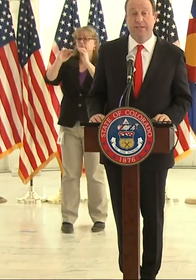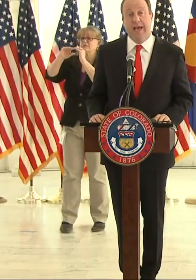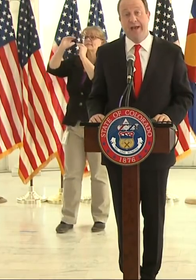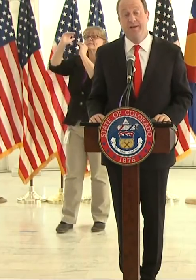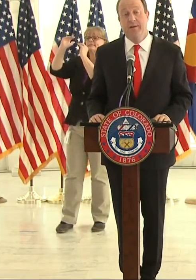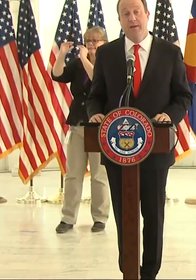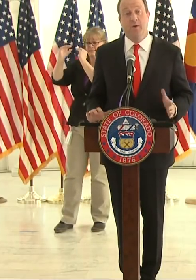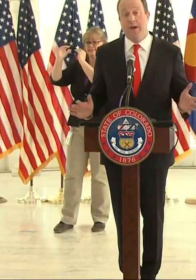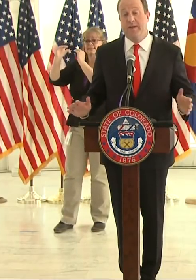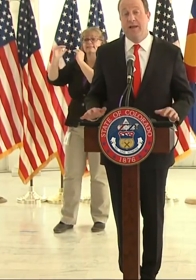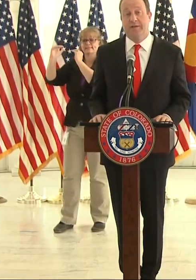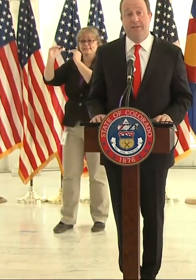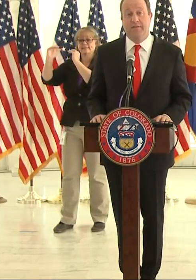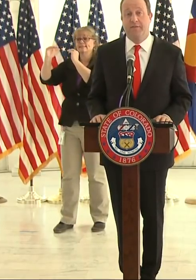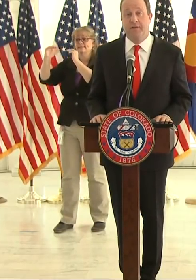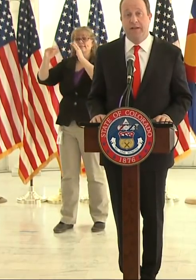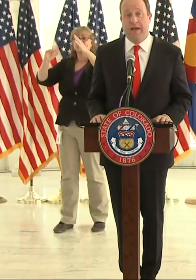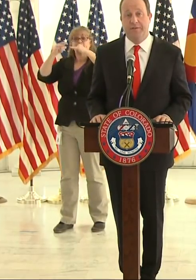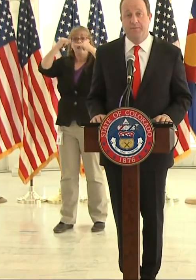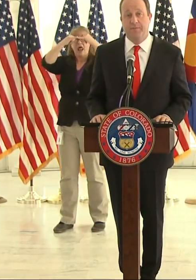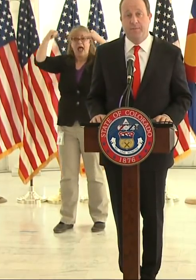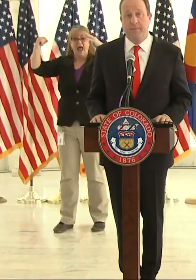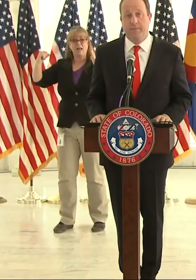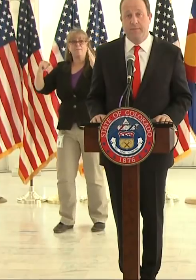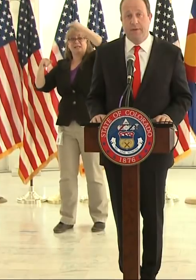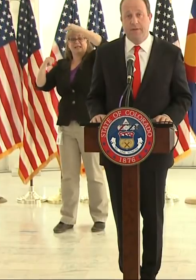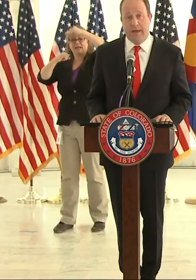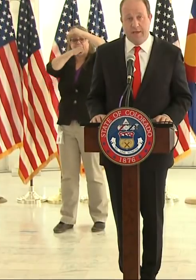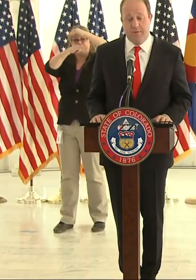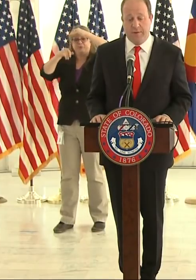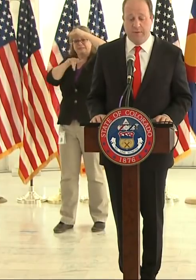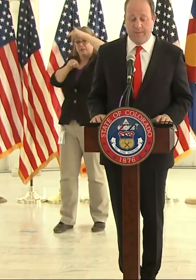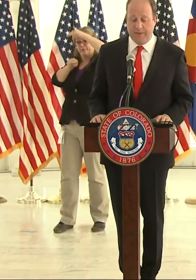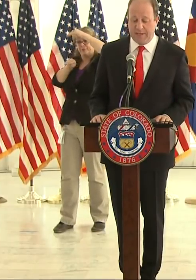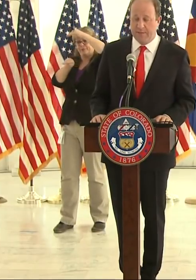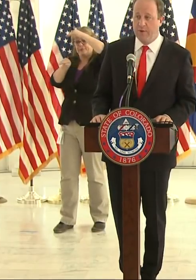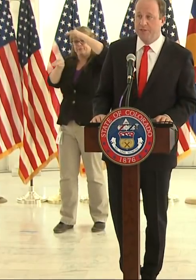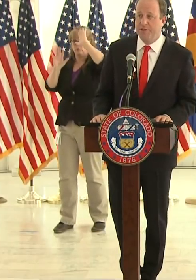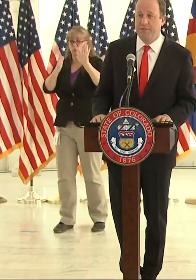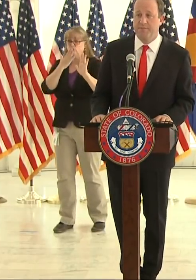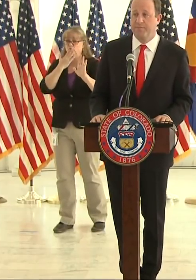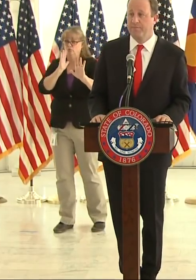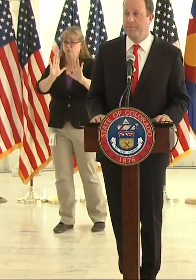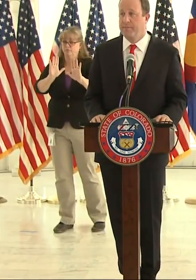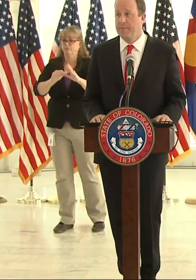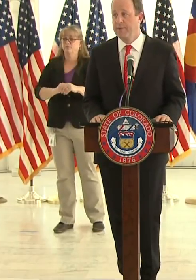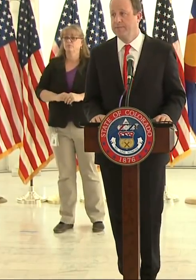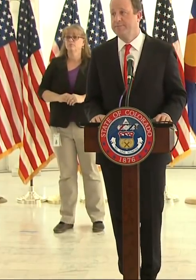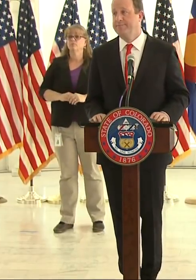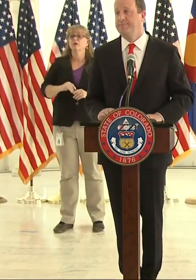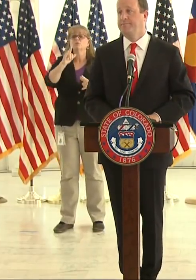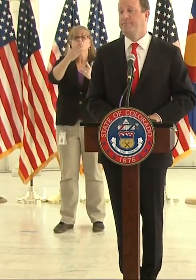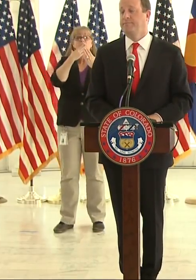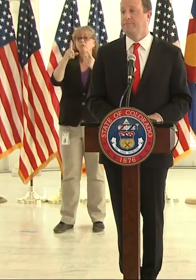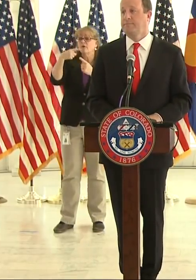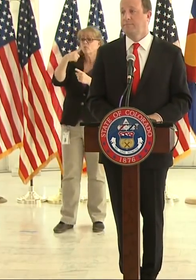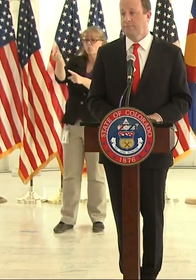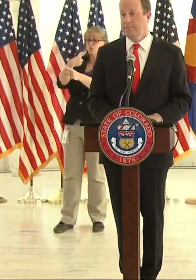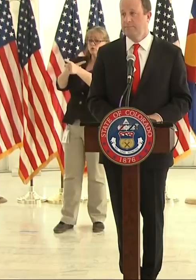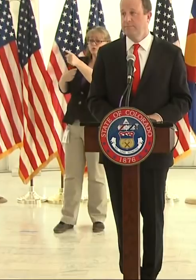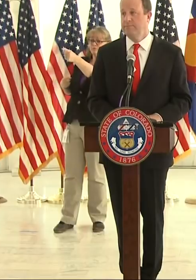the weeks and months ahead in a way that allows us to live fulfilling lives. Thank you, and we're happy to take some questions. Governor, how about a reflection point 5